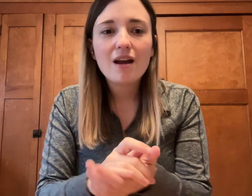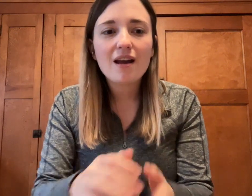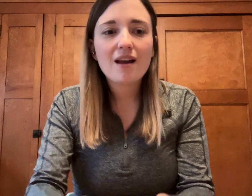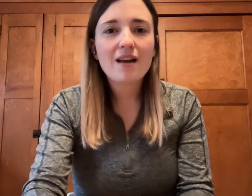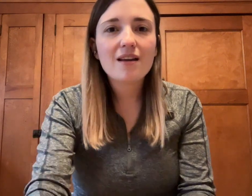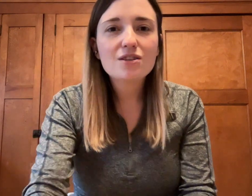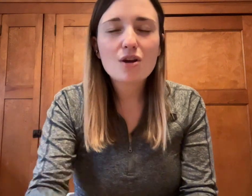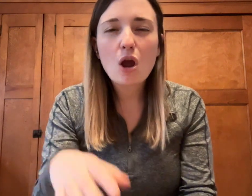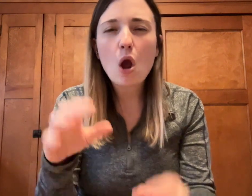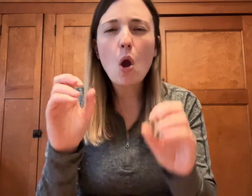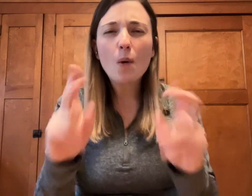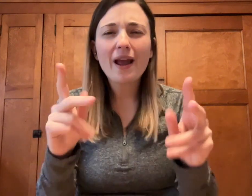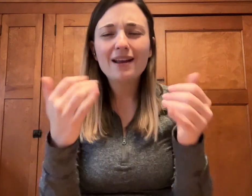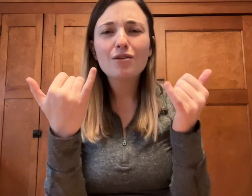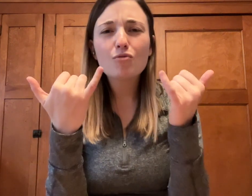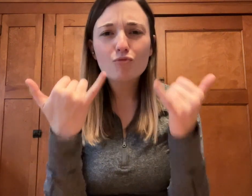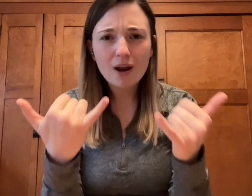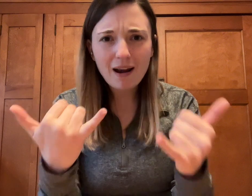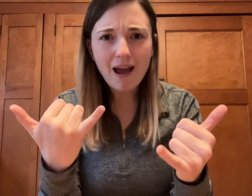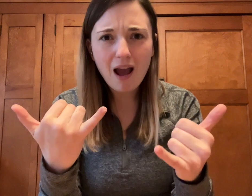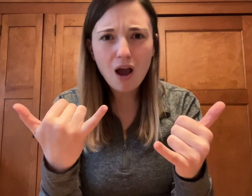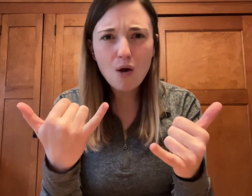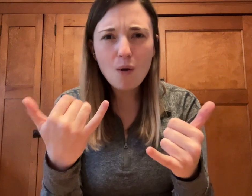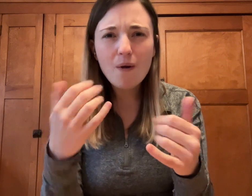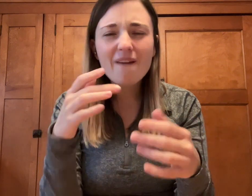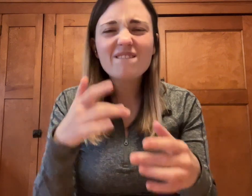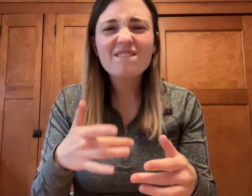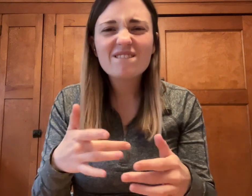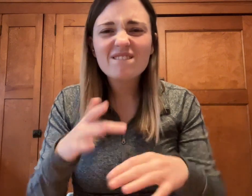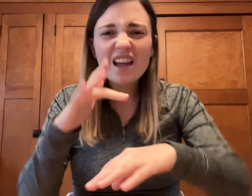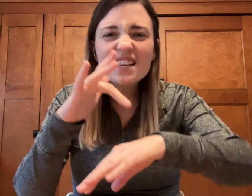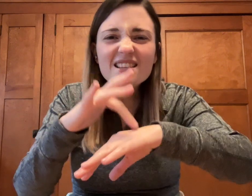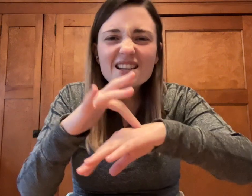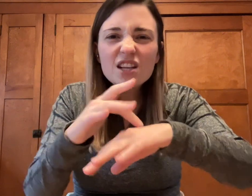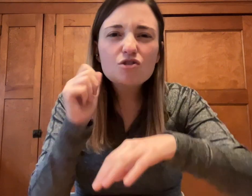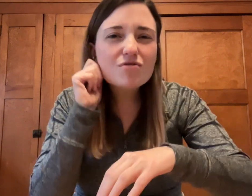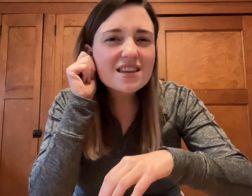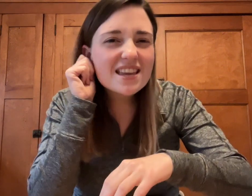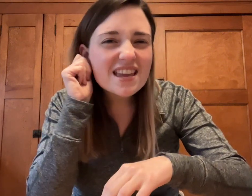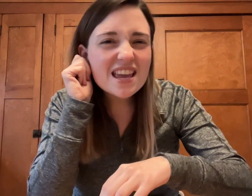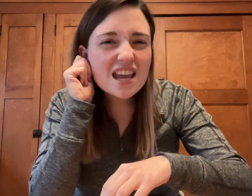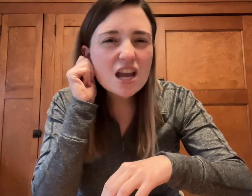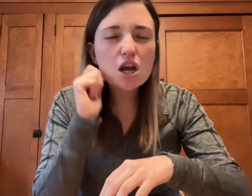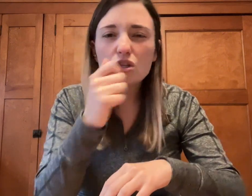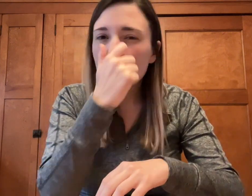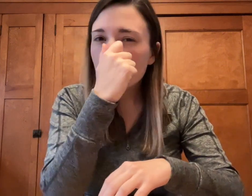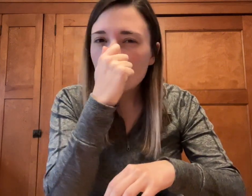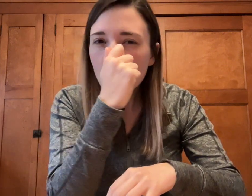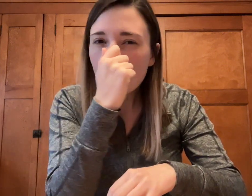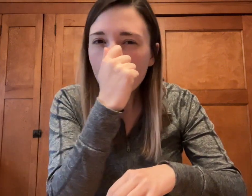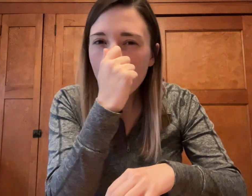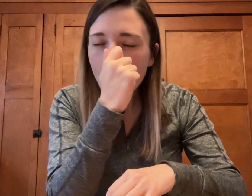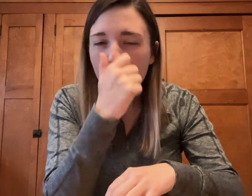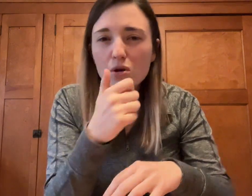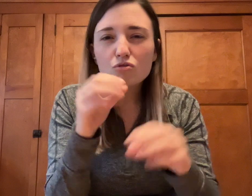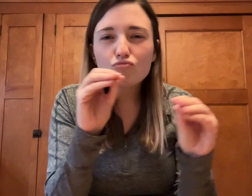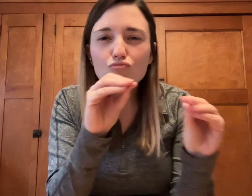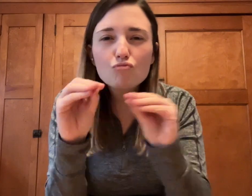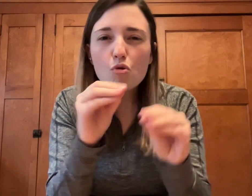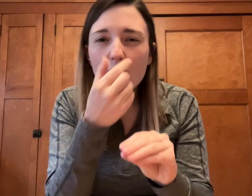Get your ears. Okay, right here. Where else? Where else? Go. Your nose. Your nose. Tip of your nose. Do this. Tell me something about